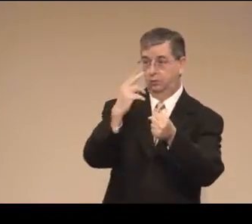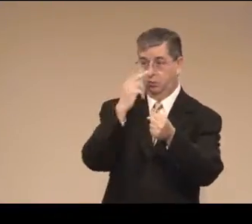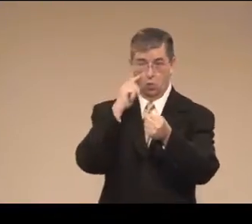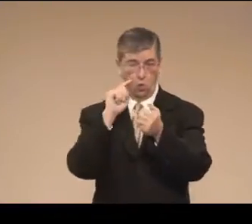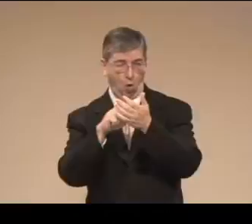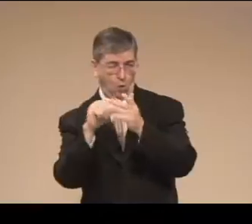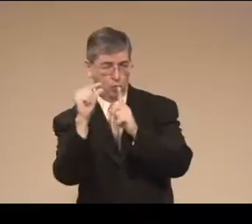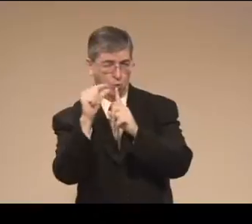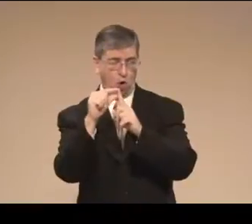Oh, right there.